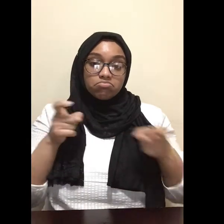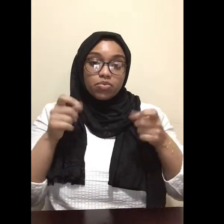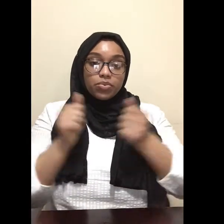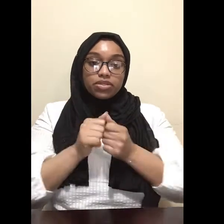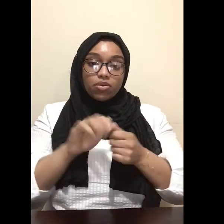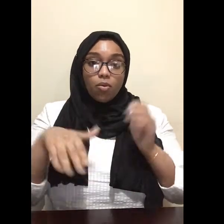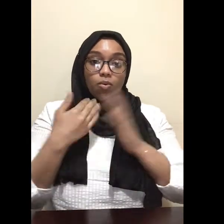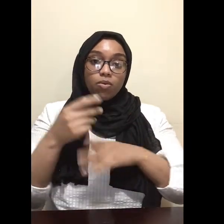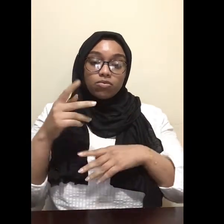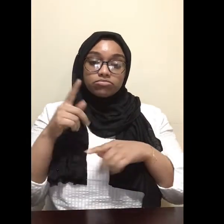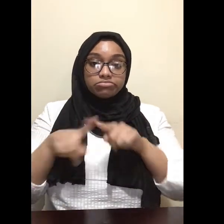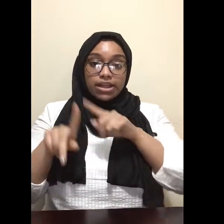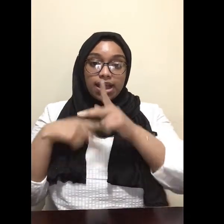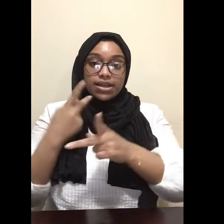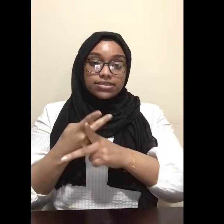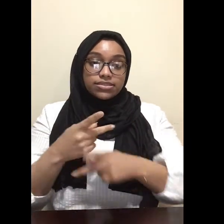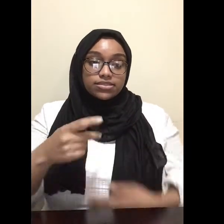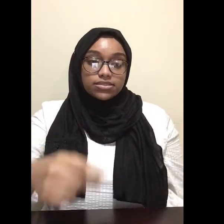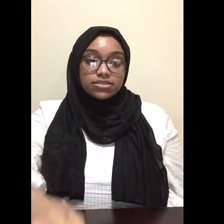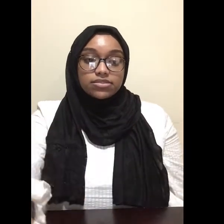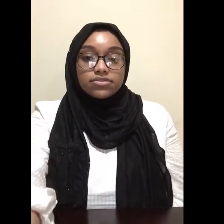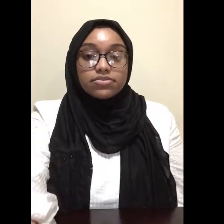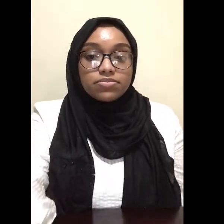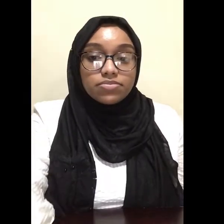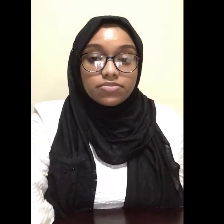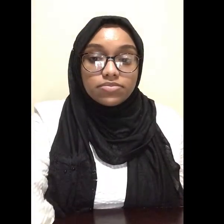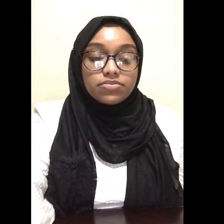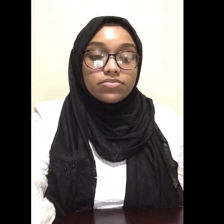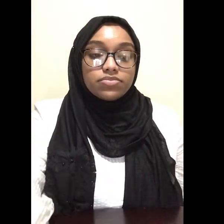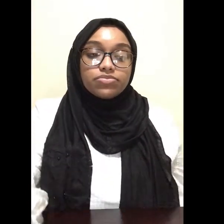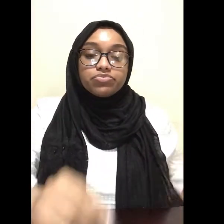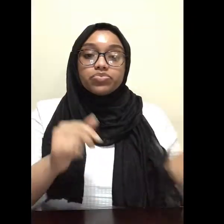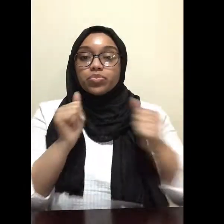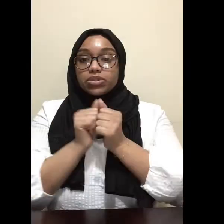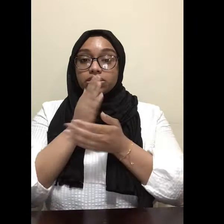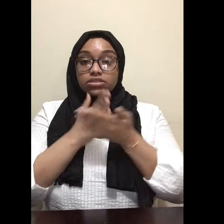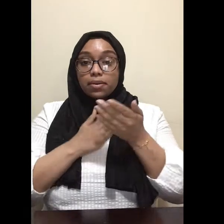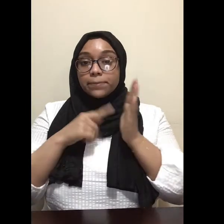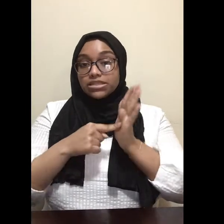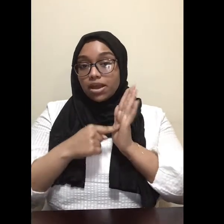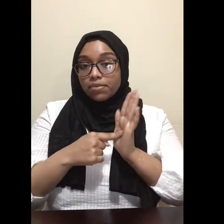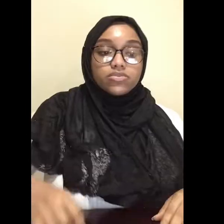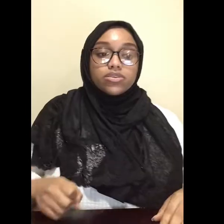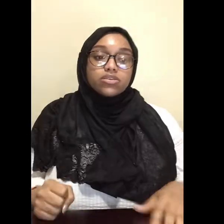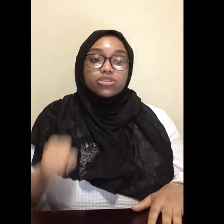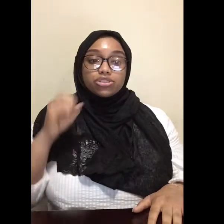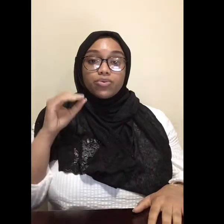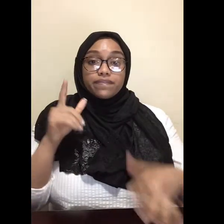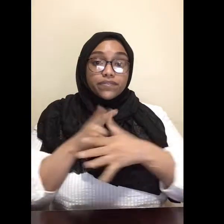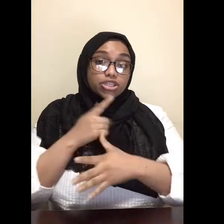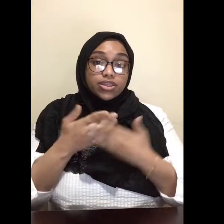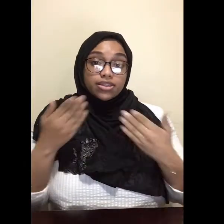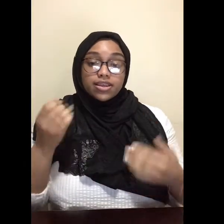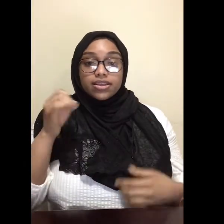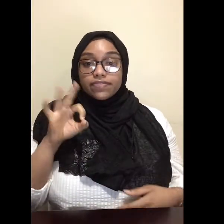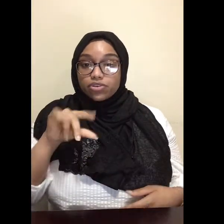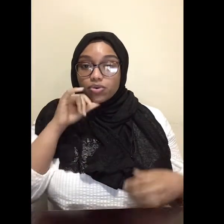hi, Susan, or Susan, I'm wondering if we can get to, or Susan, are you available to